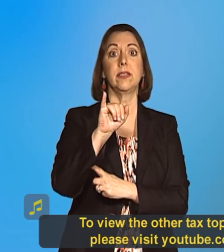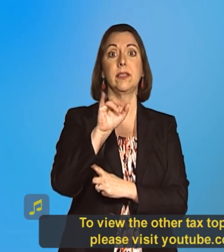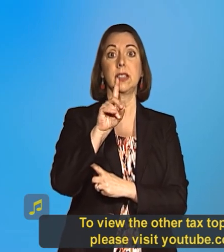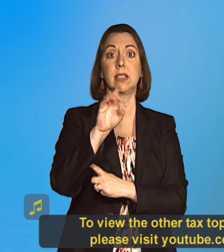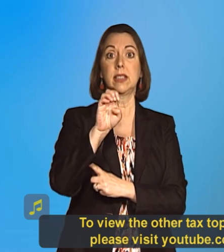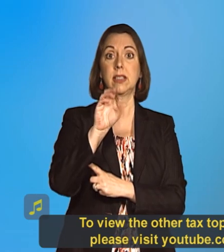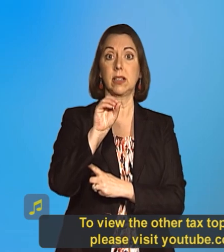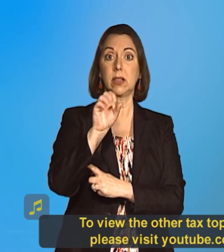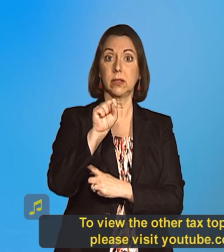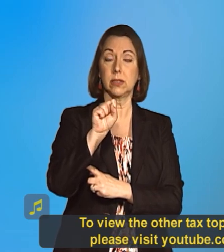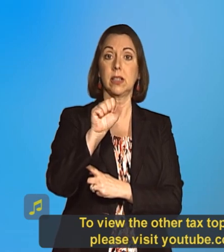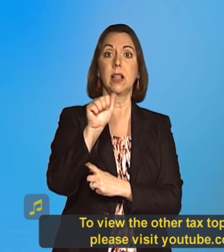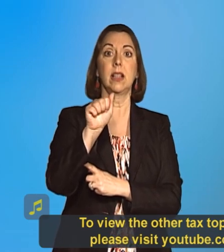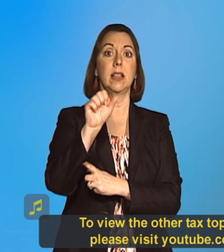YouTube/IRSVideosASL.